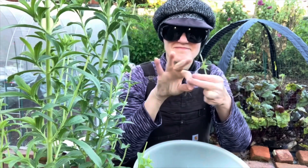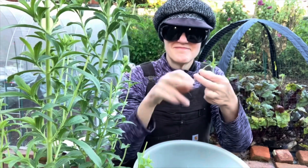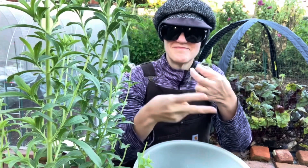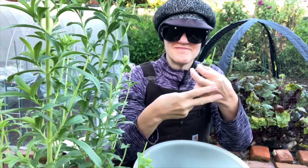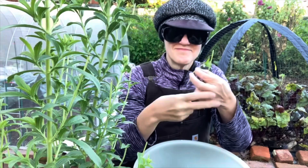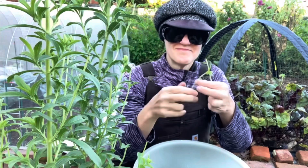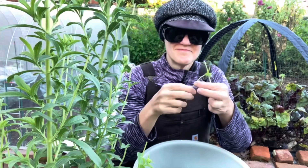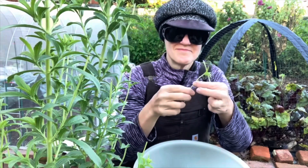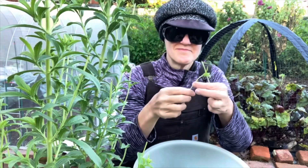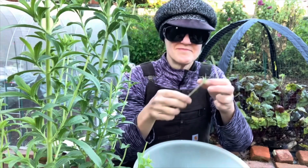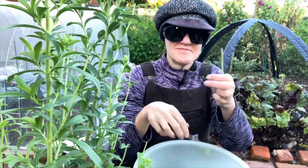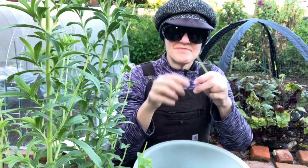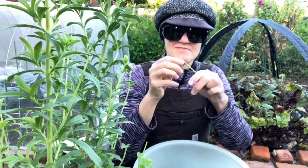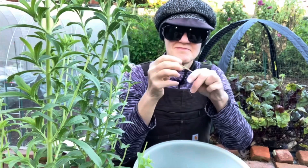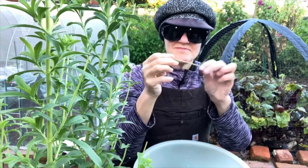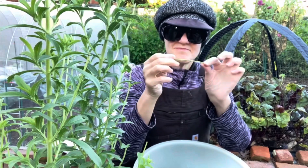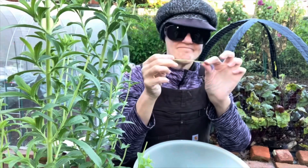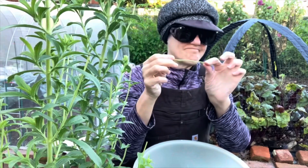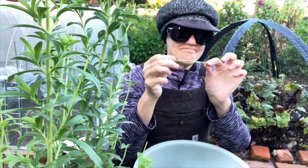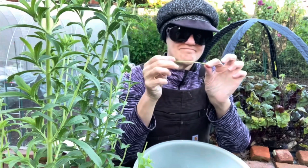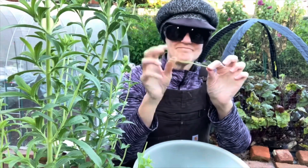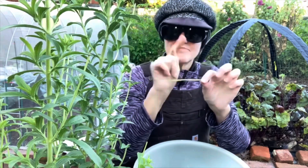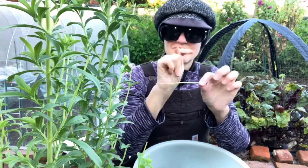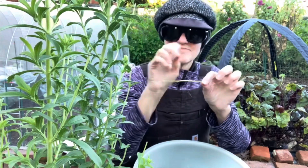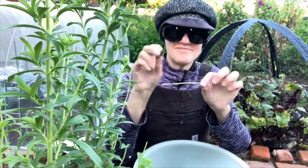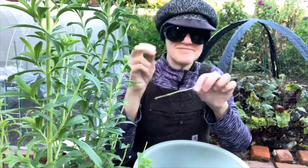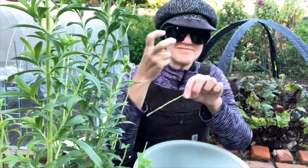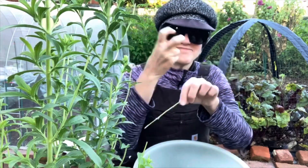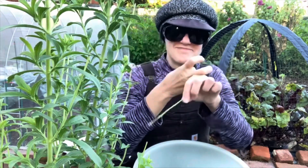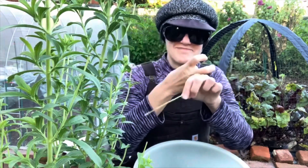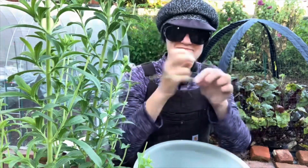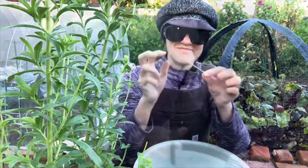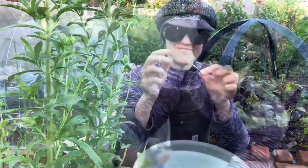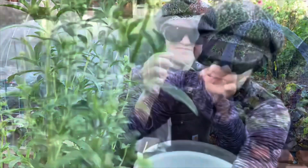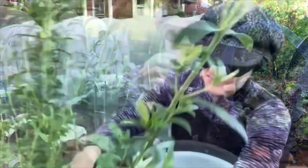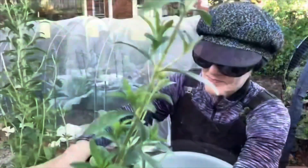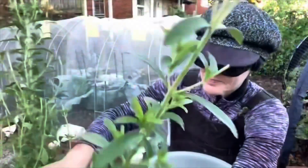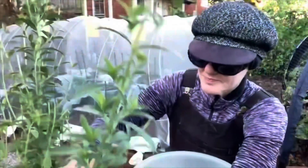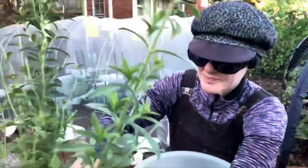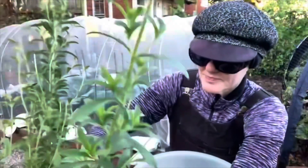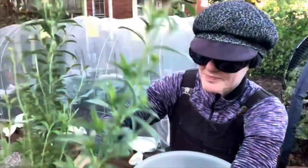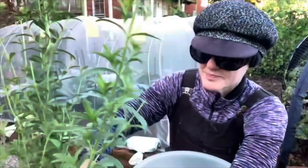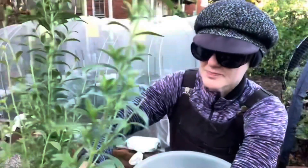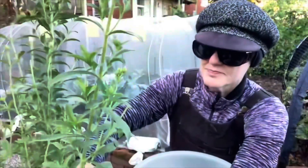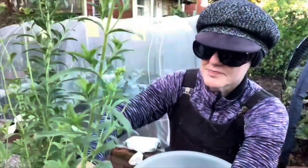And those aren't worth saving. And of course, not the stems. These are too tough.